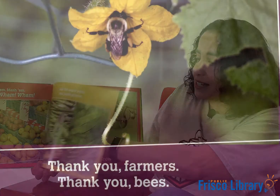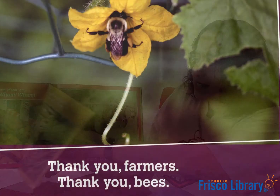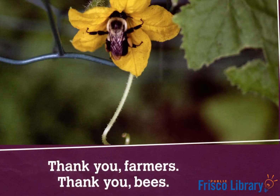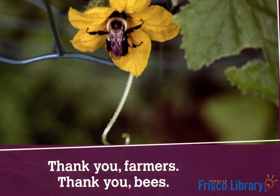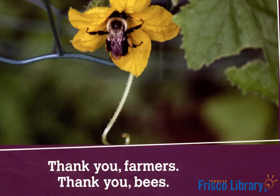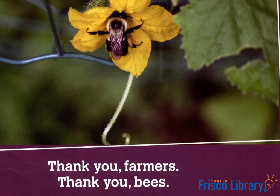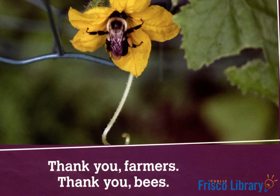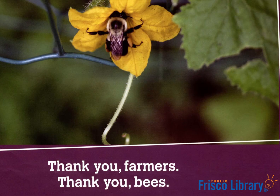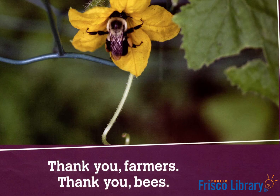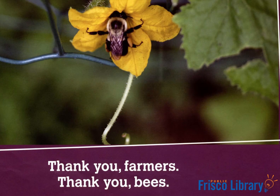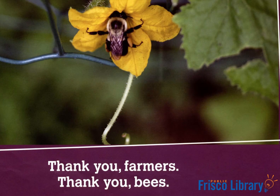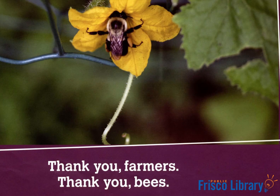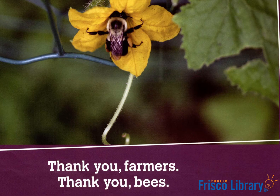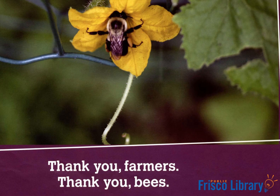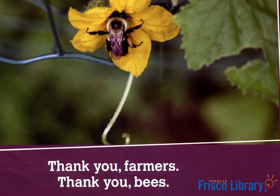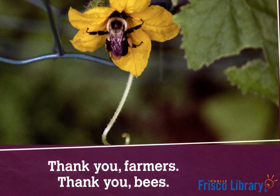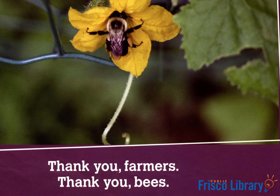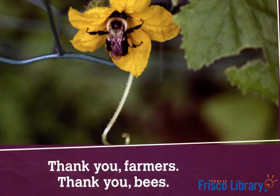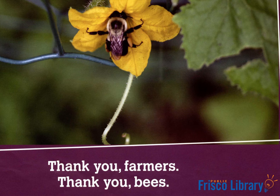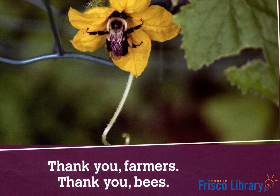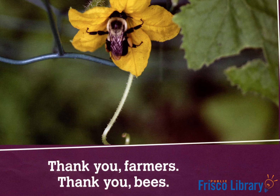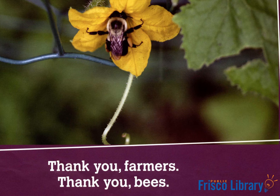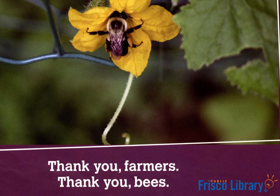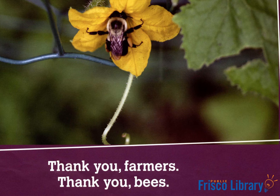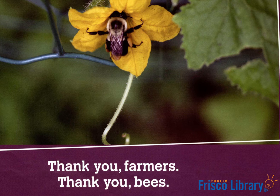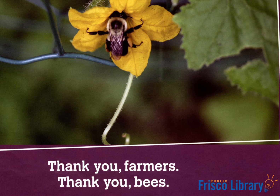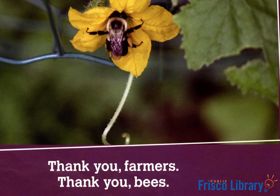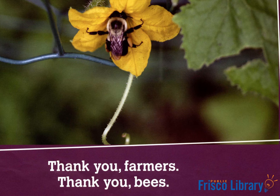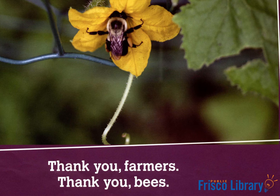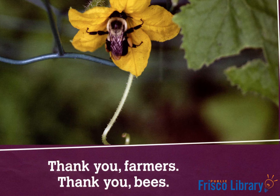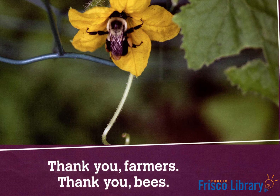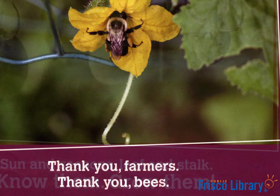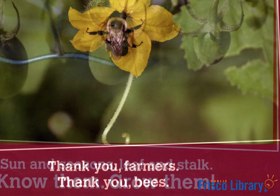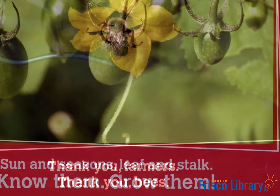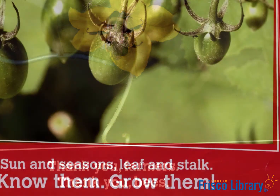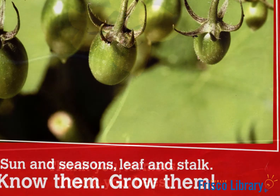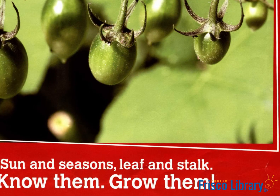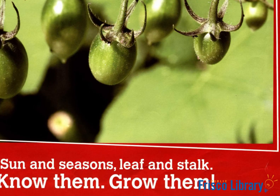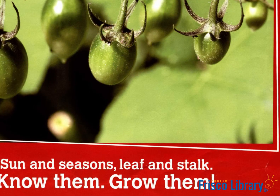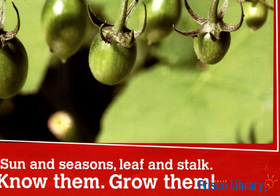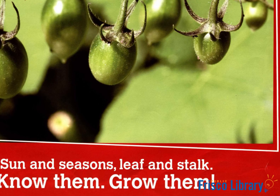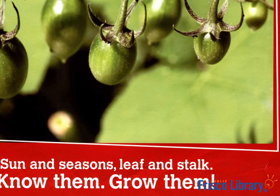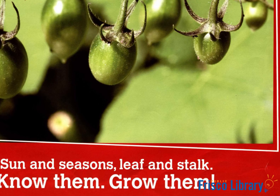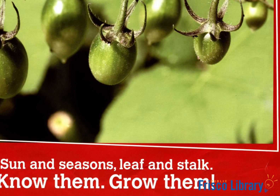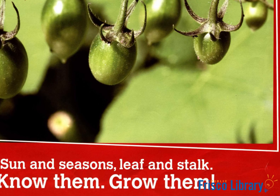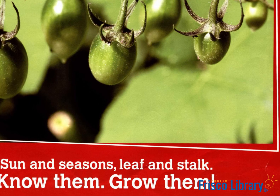thank you farmers thank you bees sun and seasons leaf and